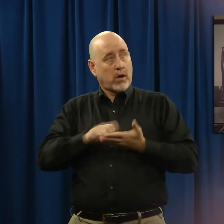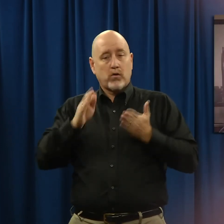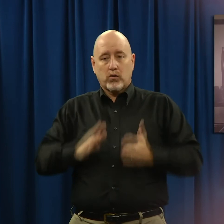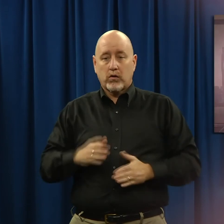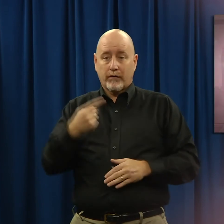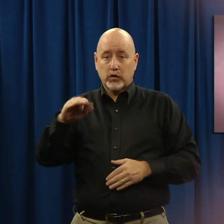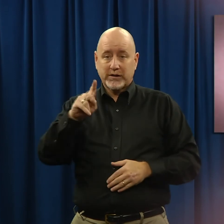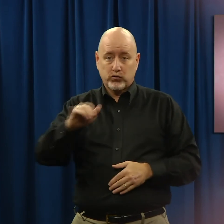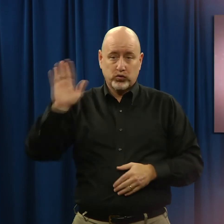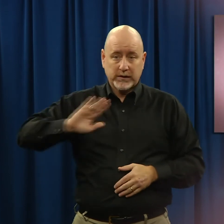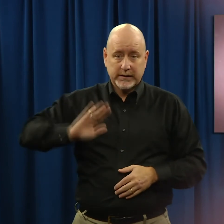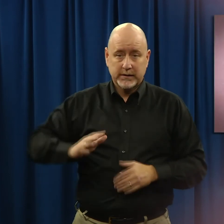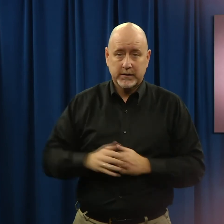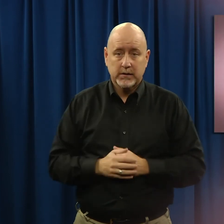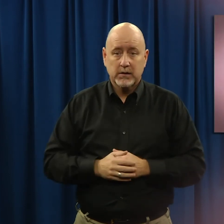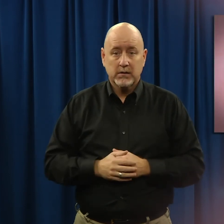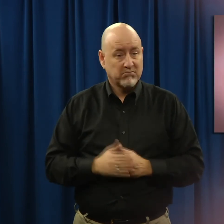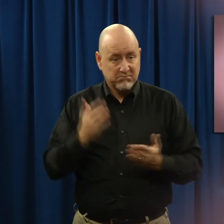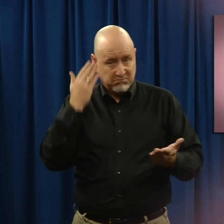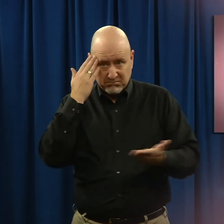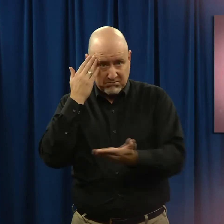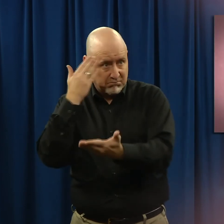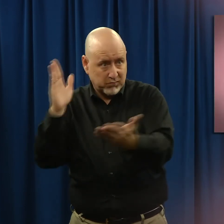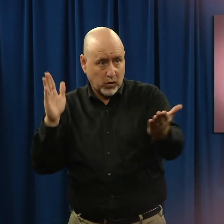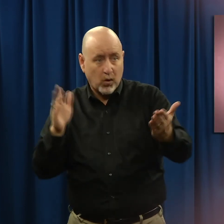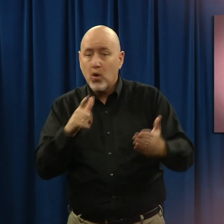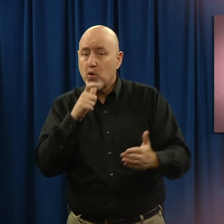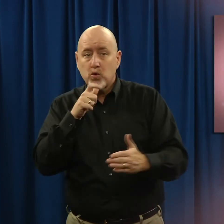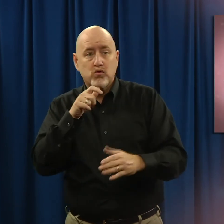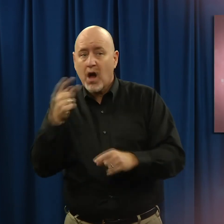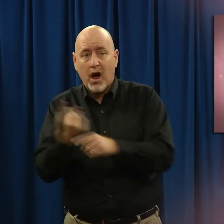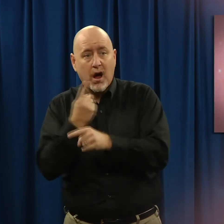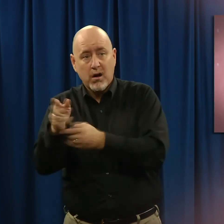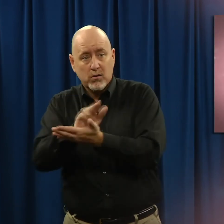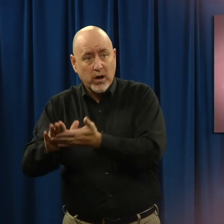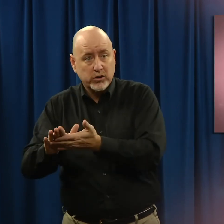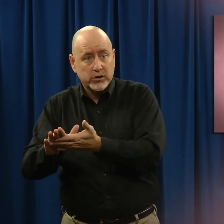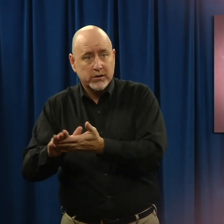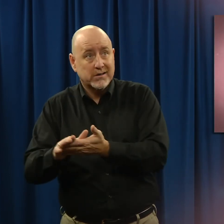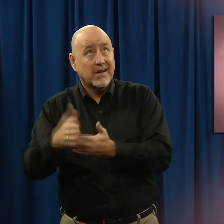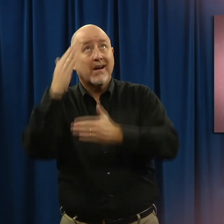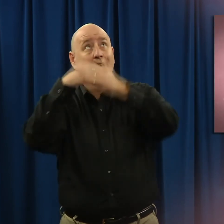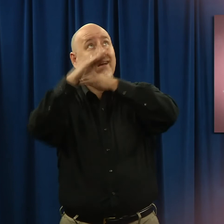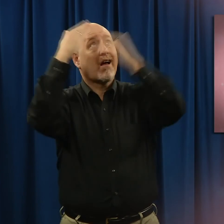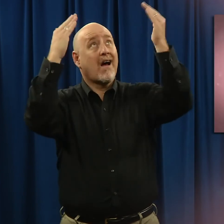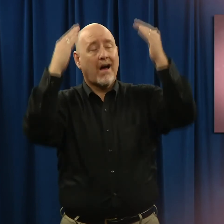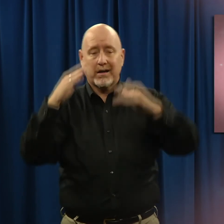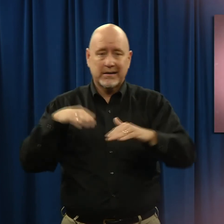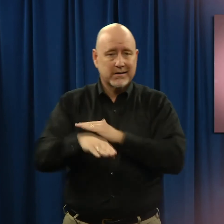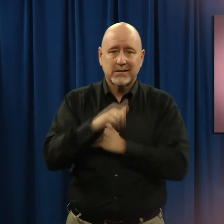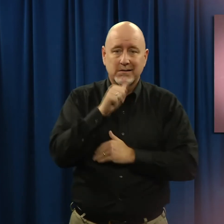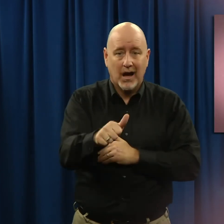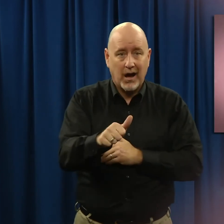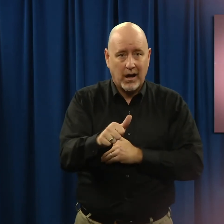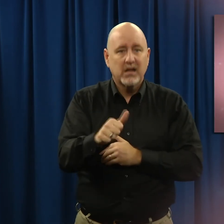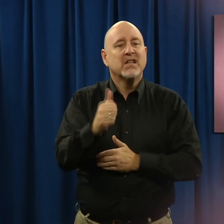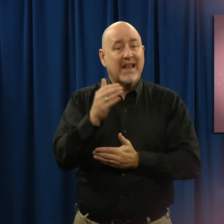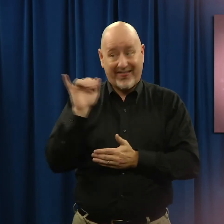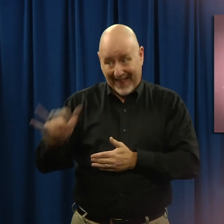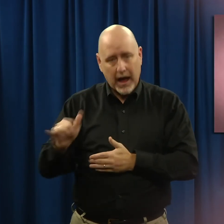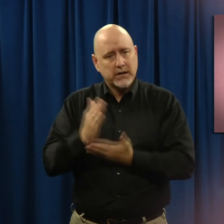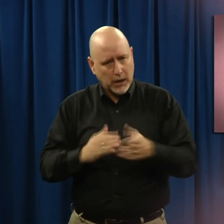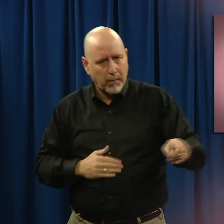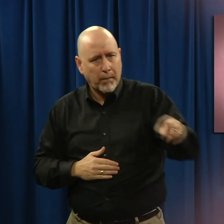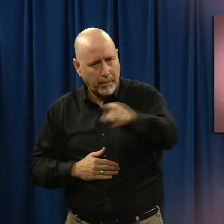century. "Know ye not that the unrighteous shall not inherit the kingdom of God? And such were some of